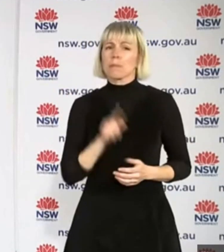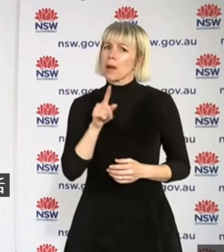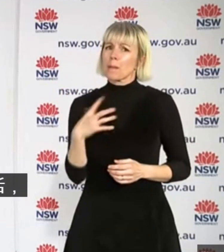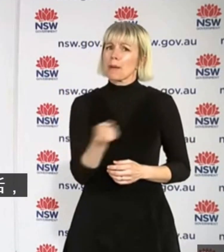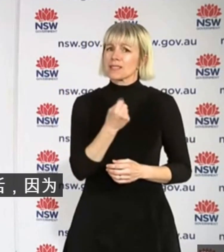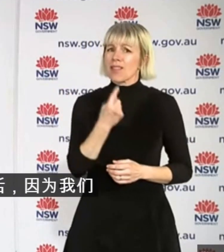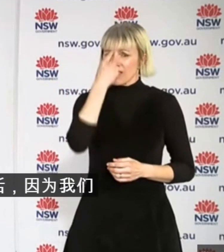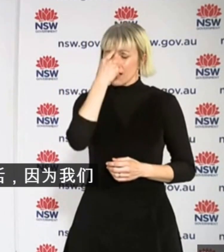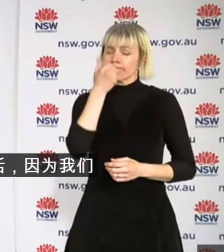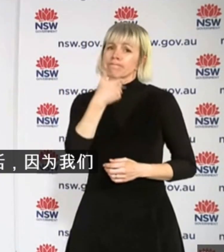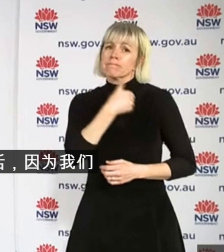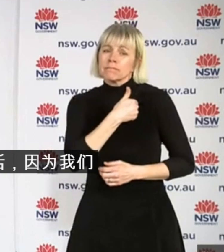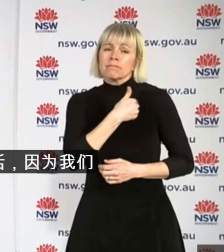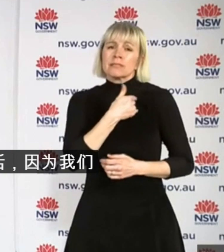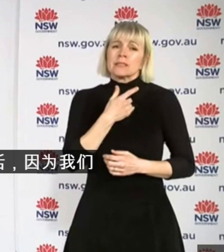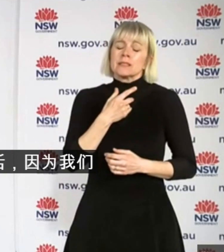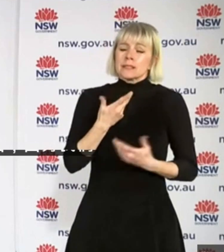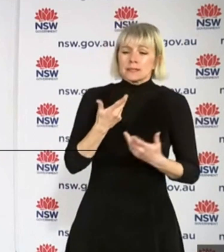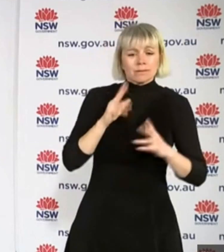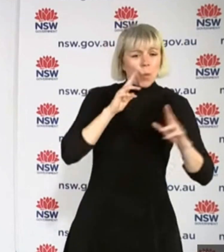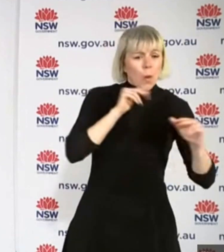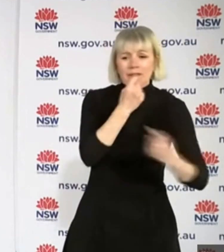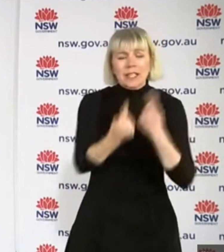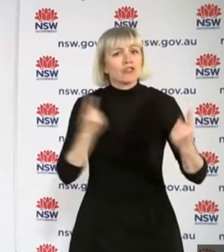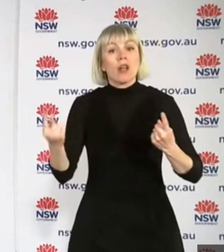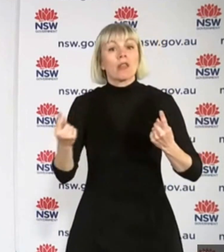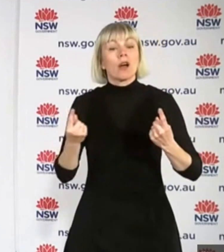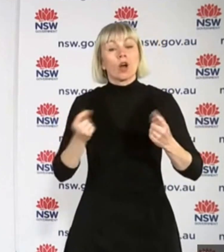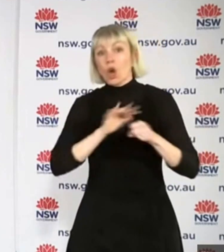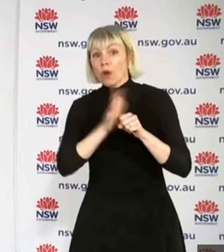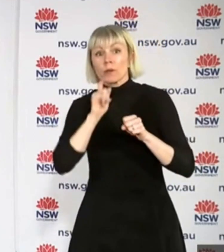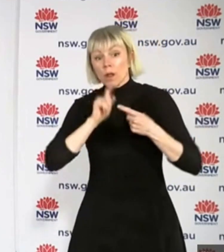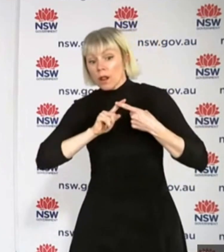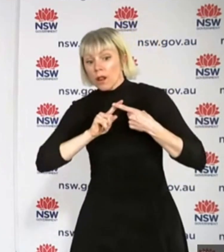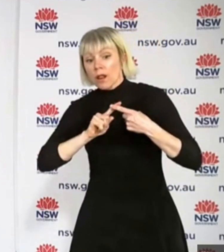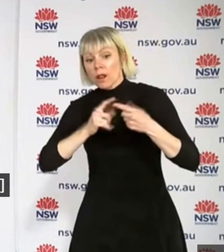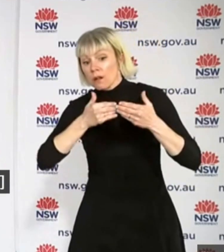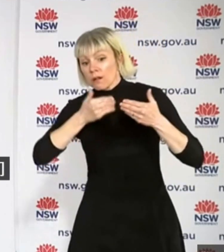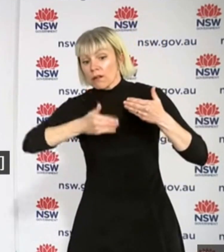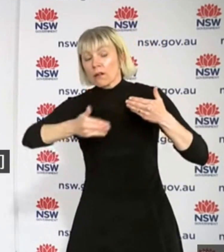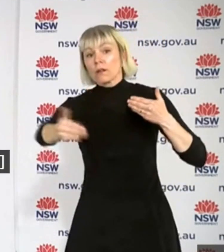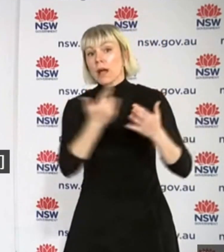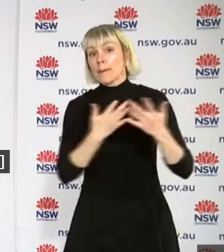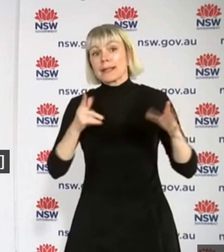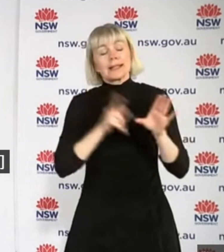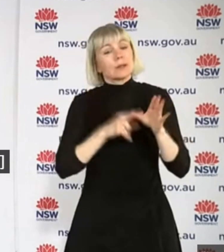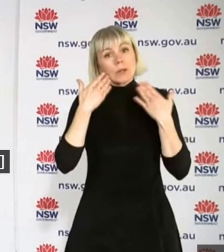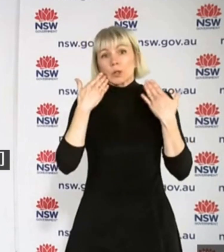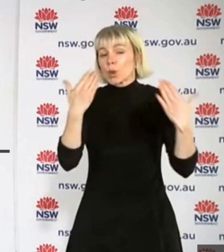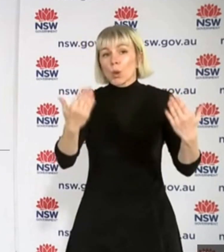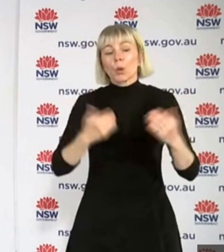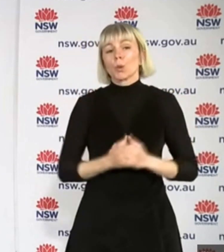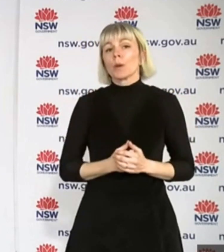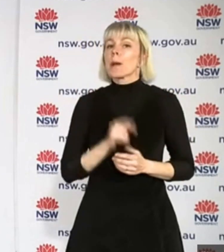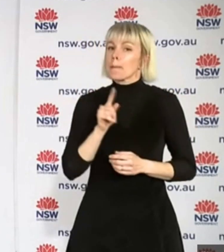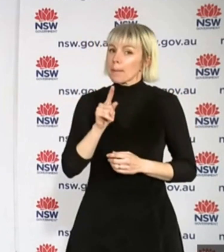way, because we don't know how many years this disease will be around for, and we need to get to that COVID normal. And we believe that by the 1st of December, we'll